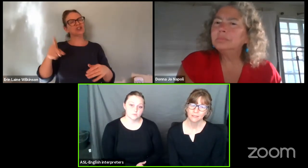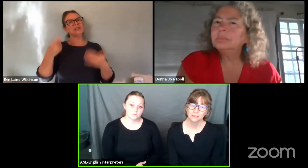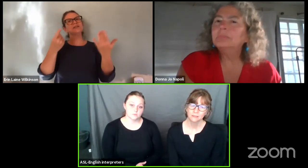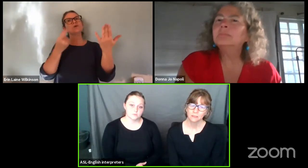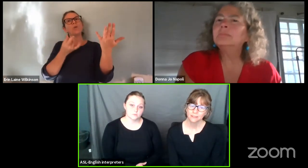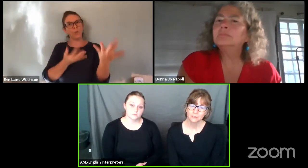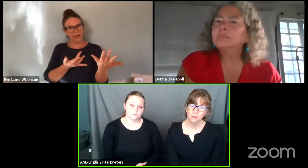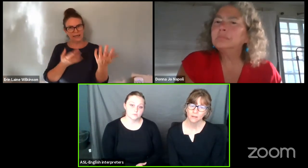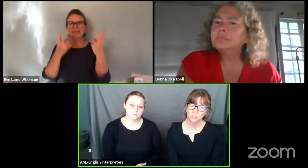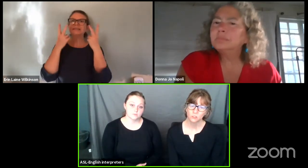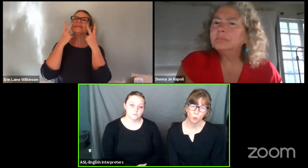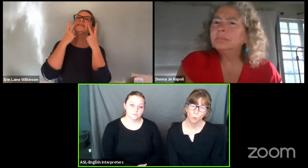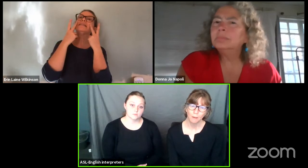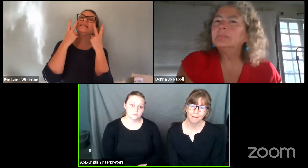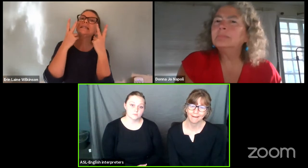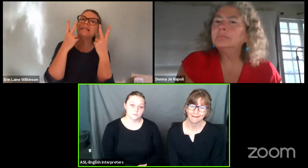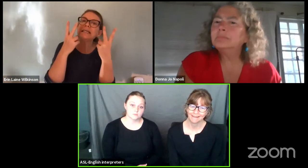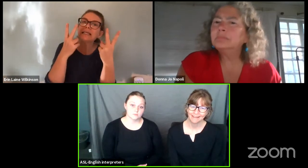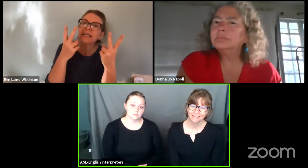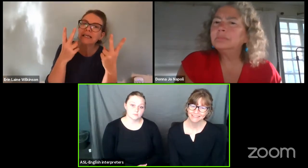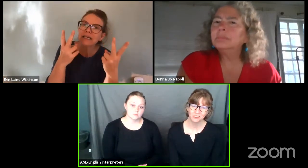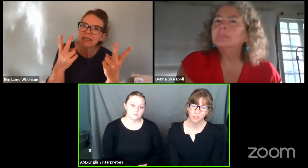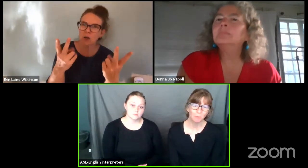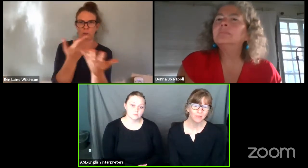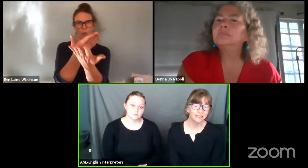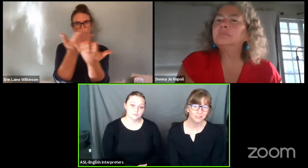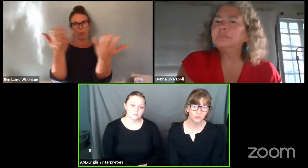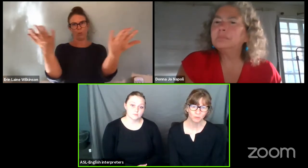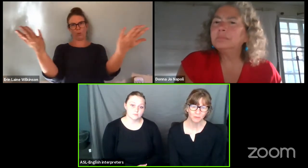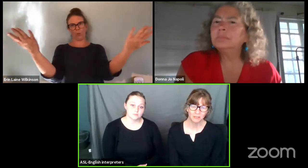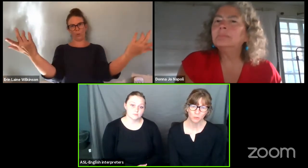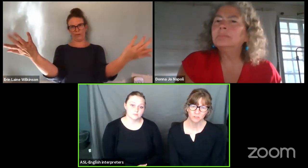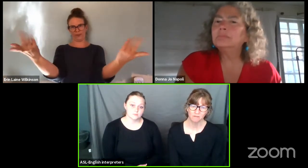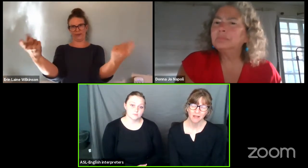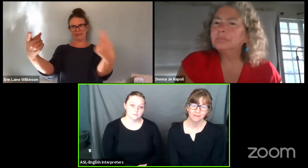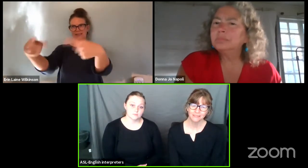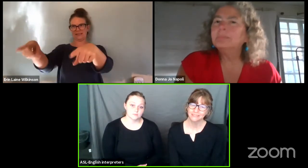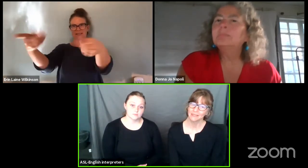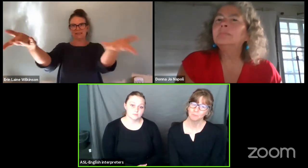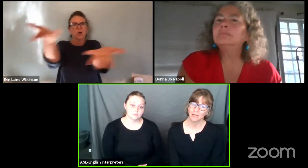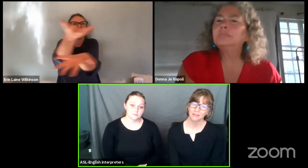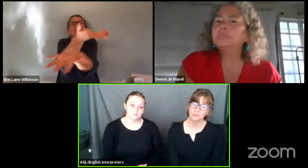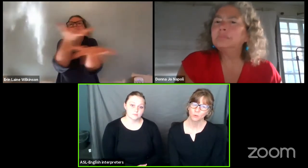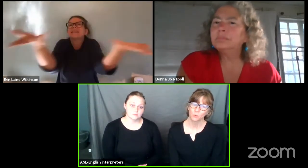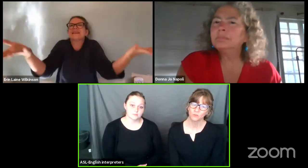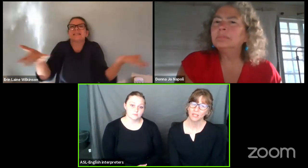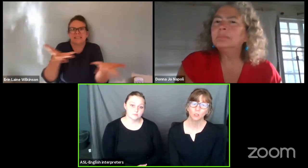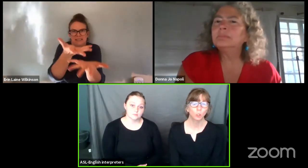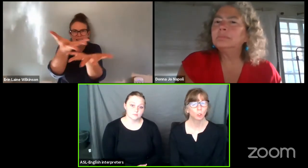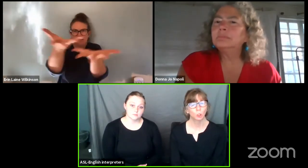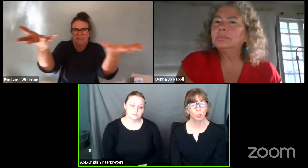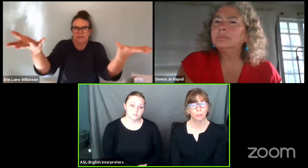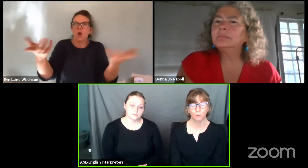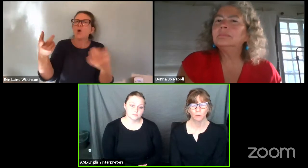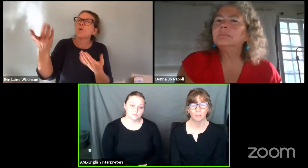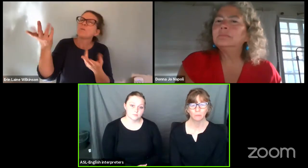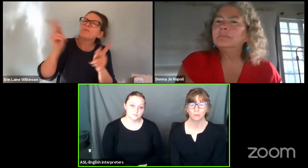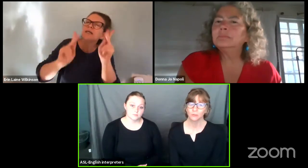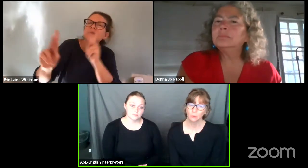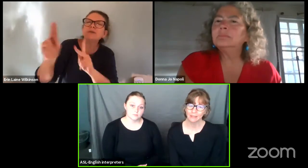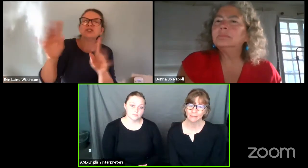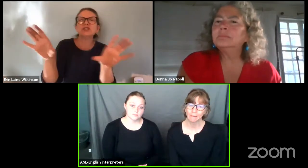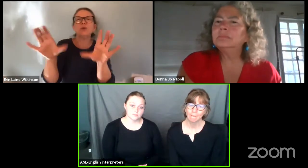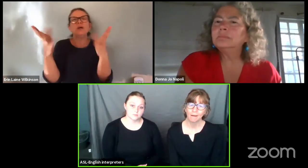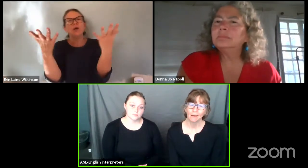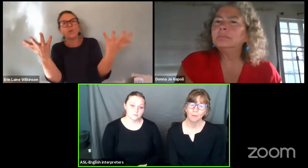And I think it's, let's not assume, let's not jump in assuming we know stuff. Let's stand back and sort of take a look at what people